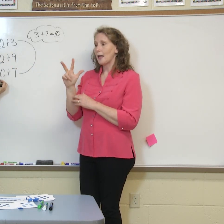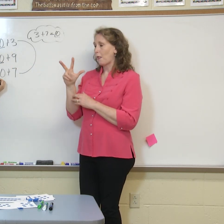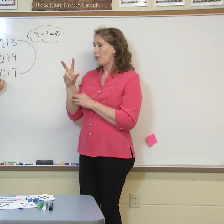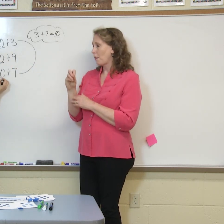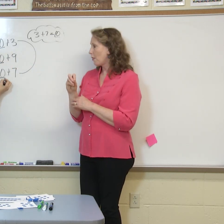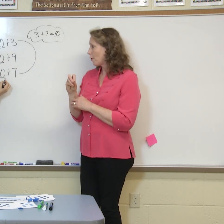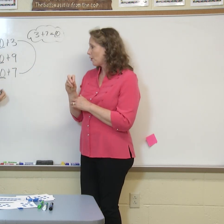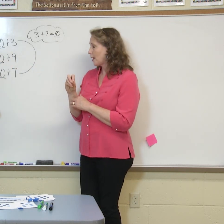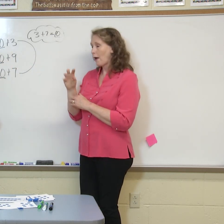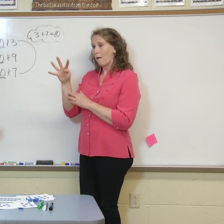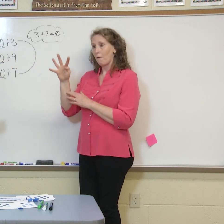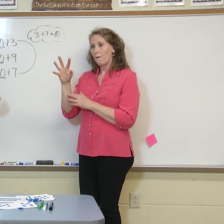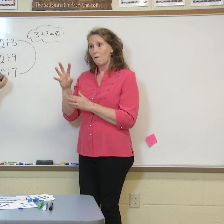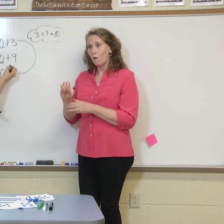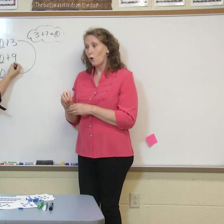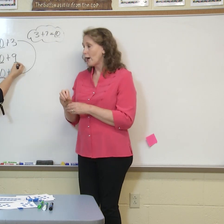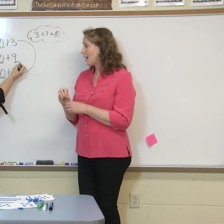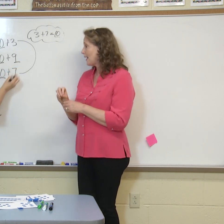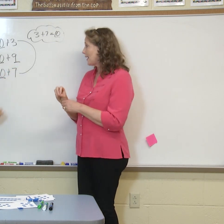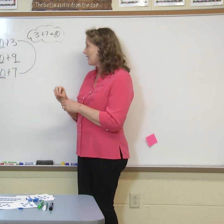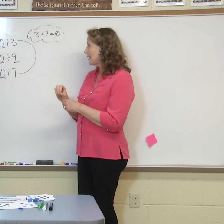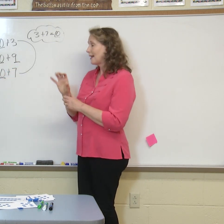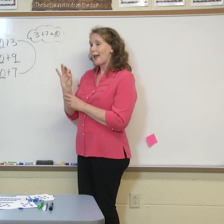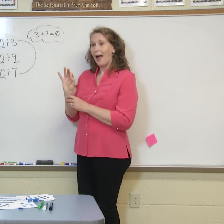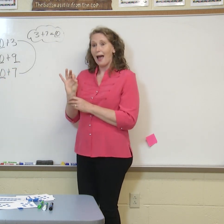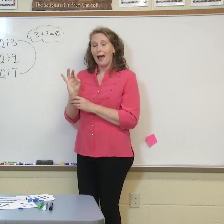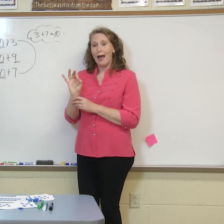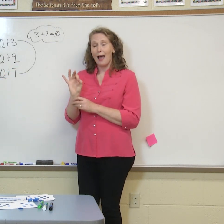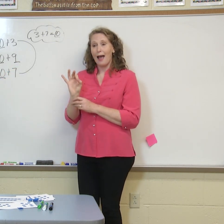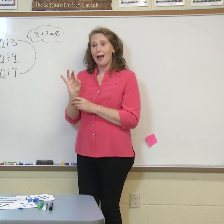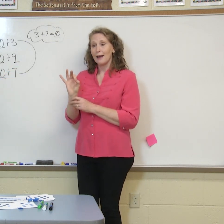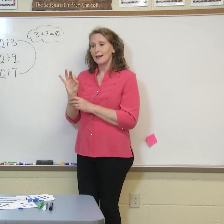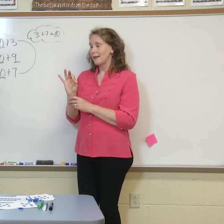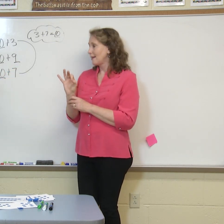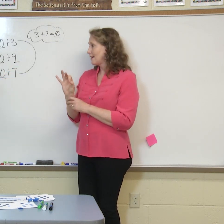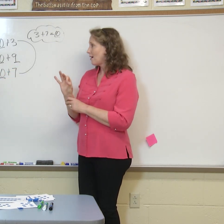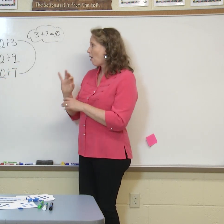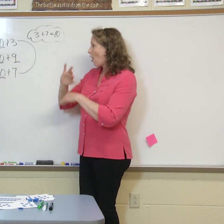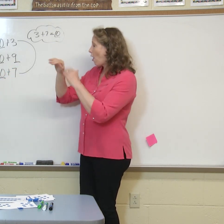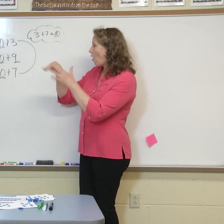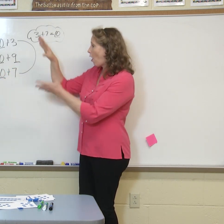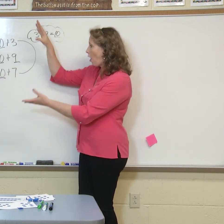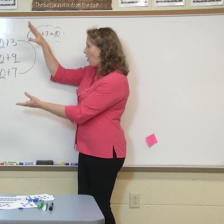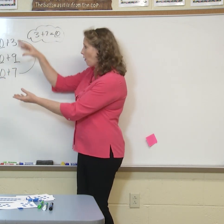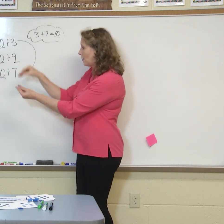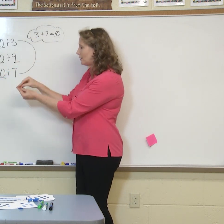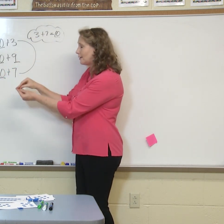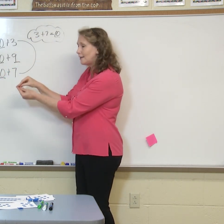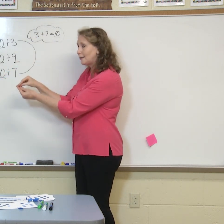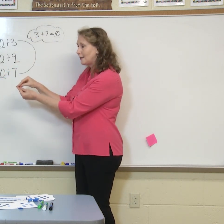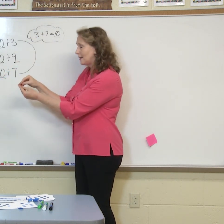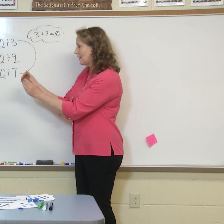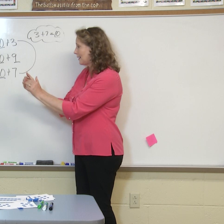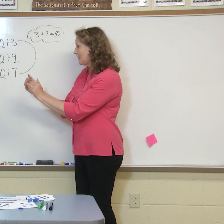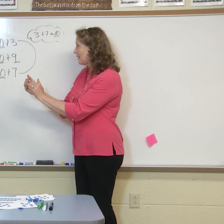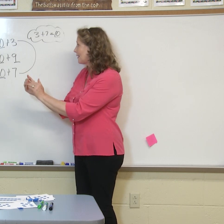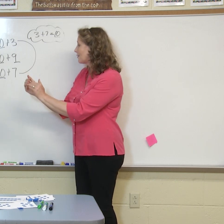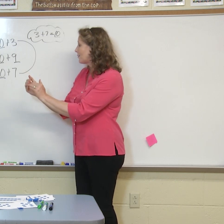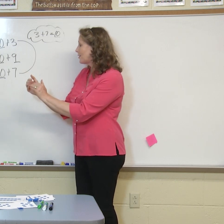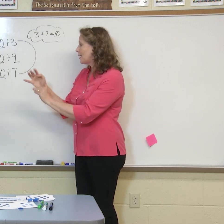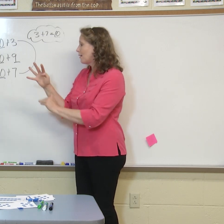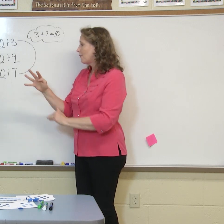30, 40, 9. That must mean this string of numbers is the same